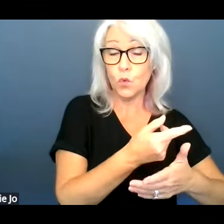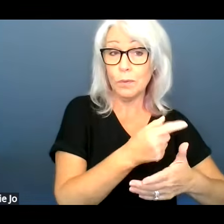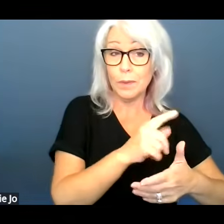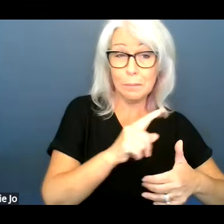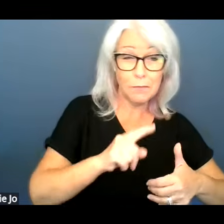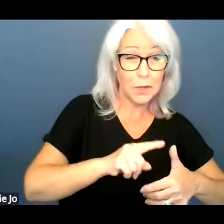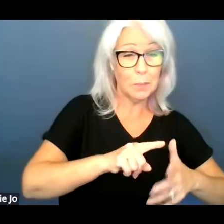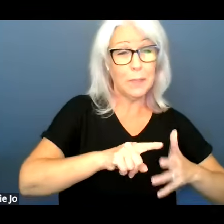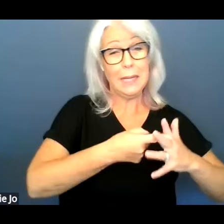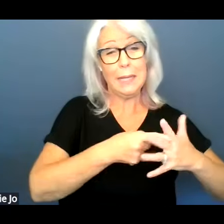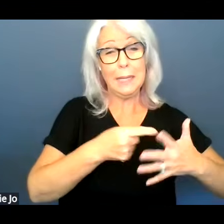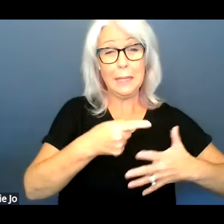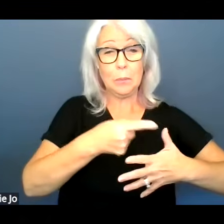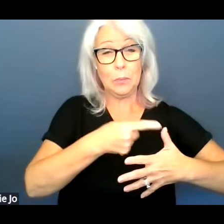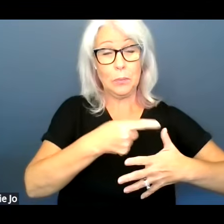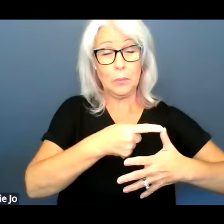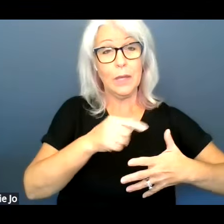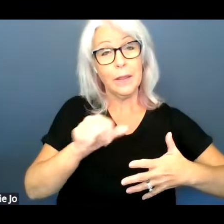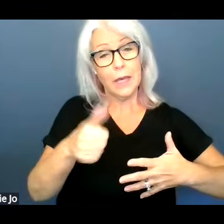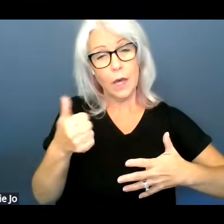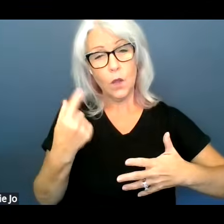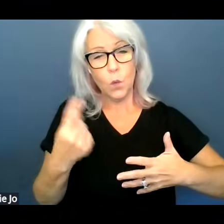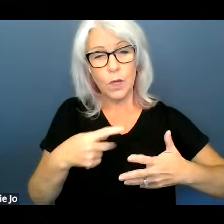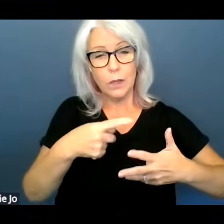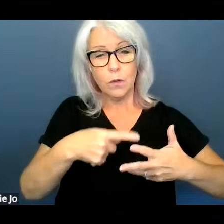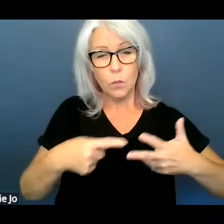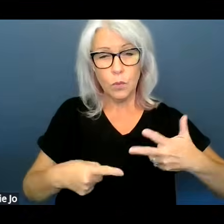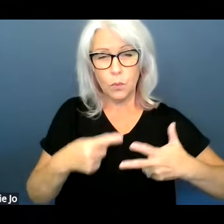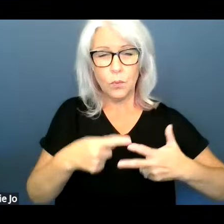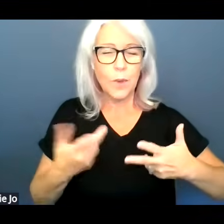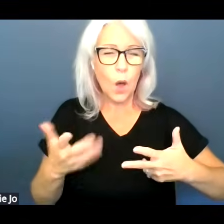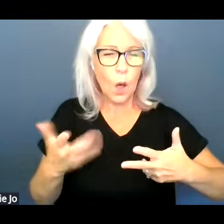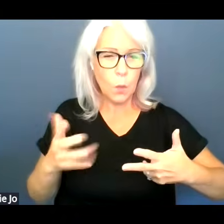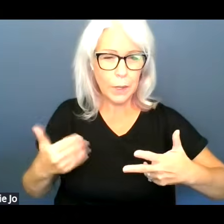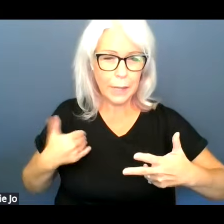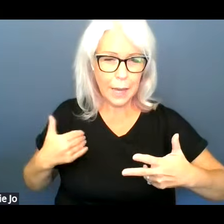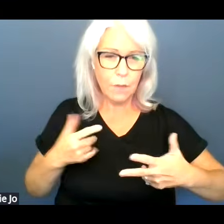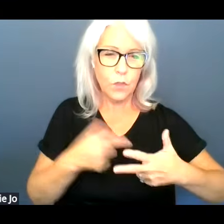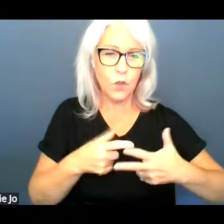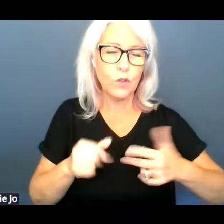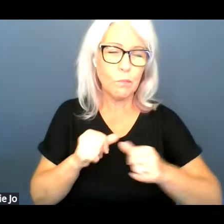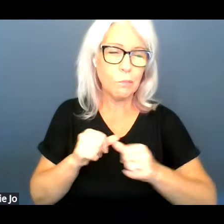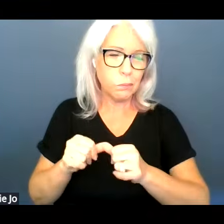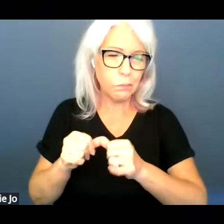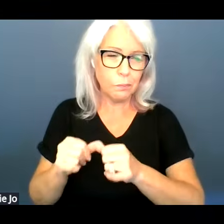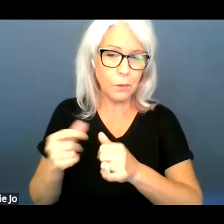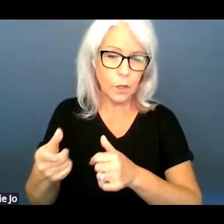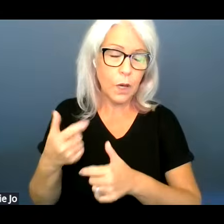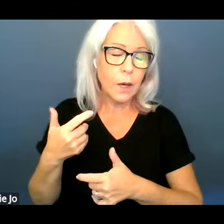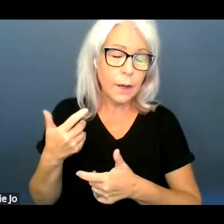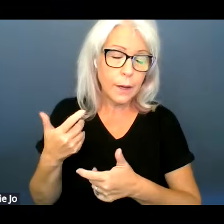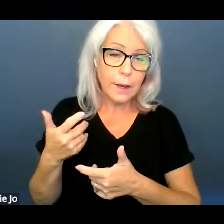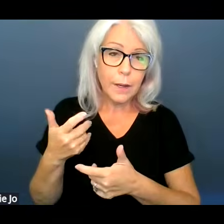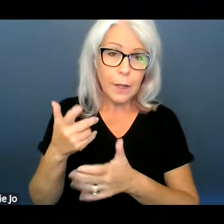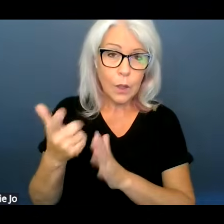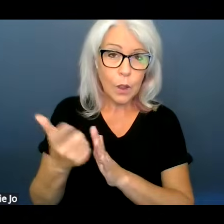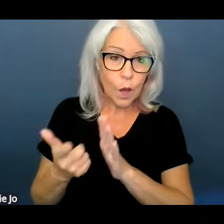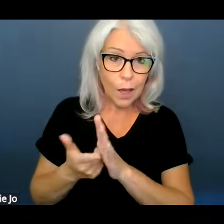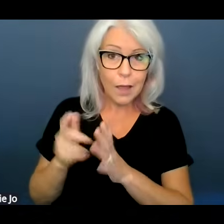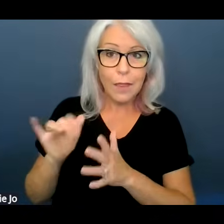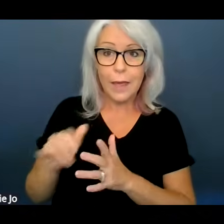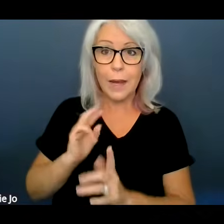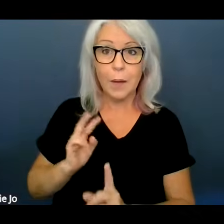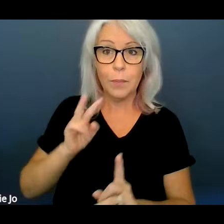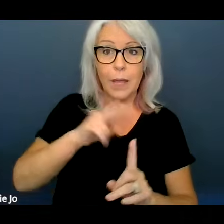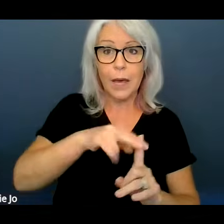others, which broad strokes already exist. There's a longstanding regulatory framework that applies to